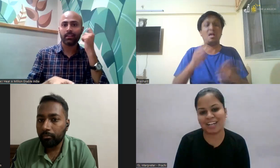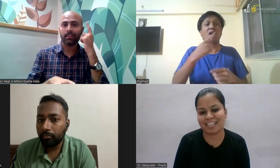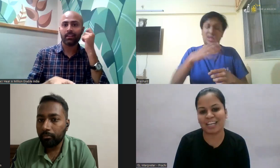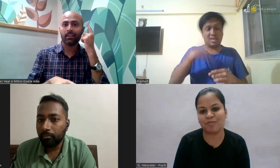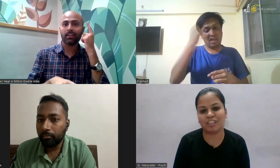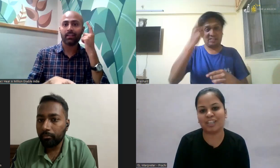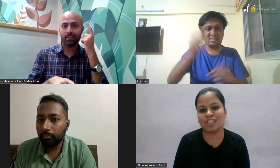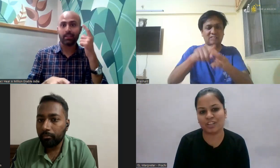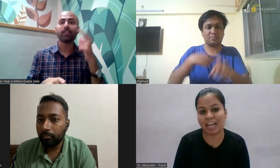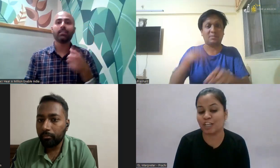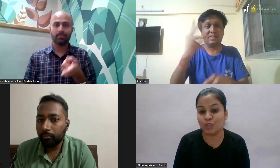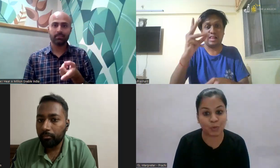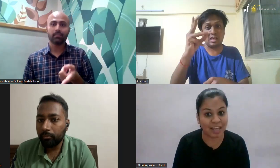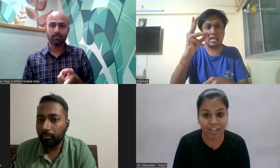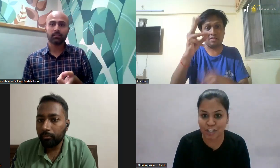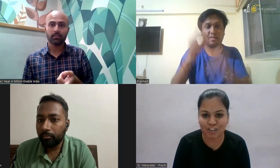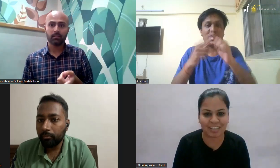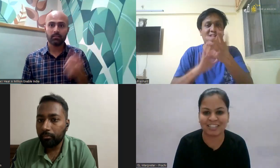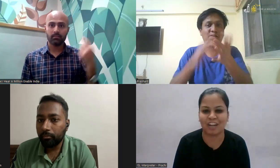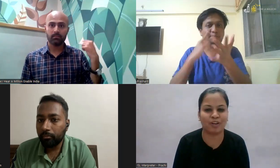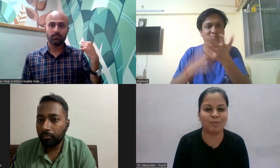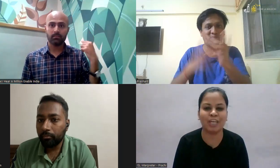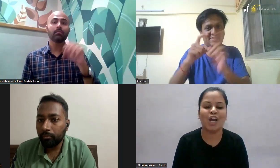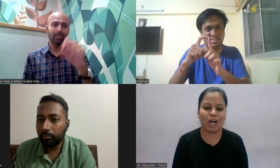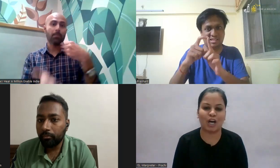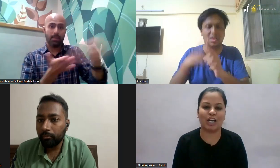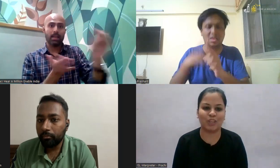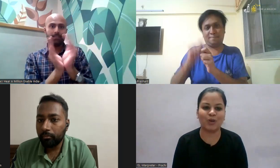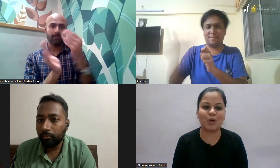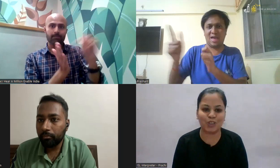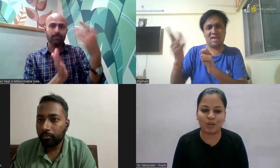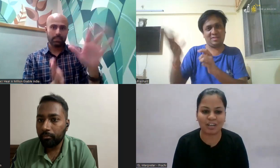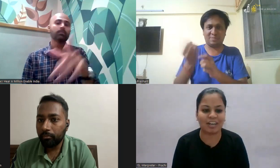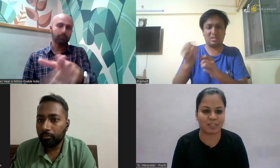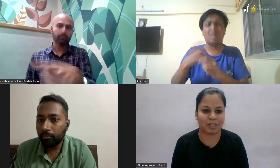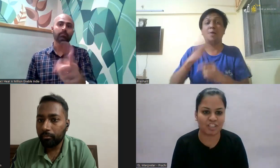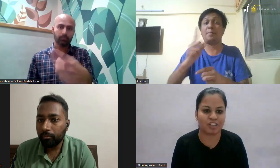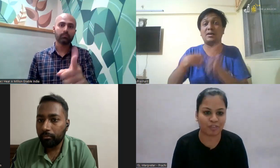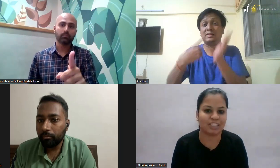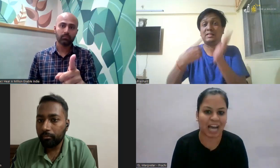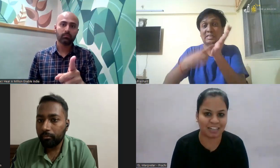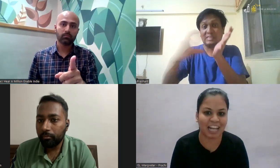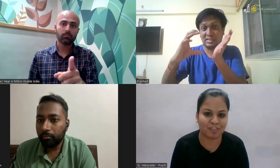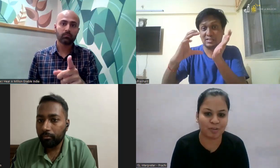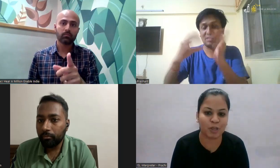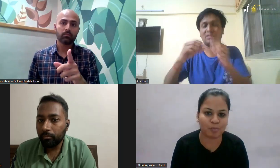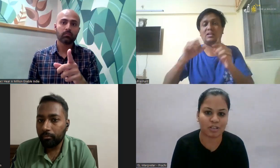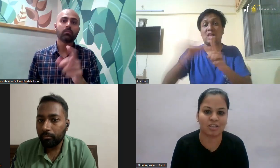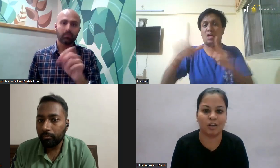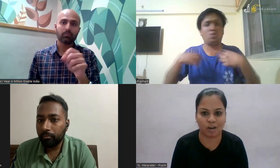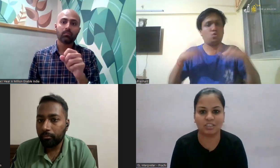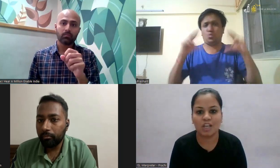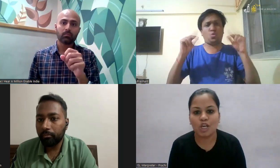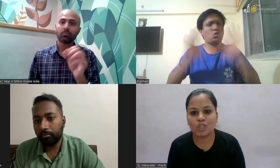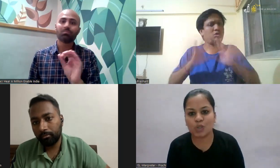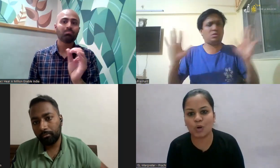if there is any further injury and you don't have any insurance, that will be, your expenditure for that. That will be your